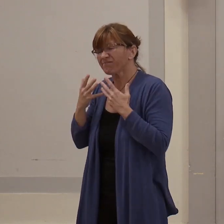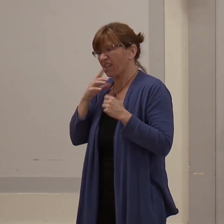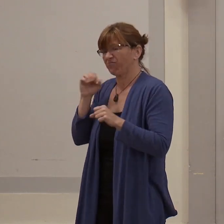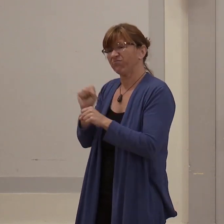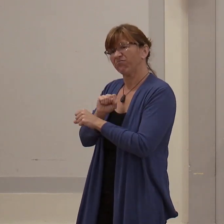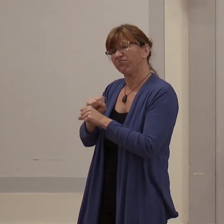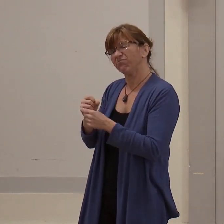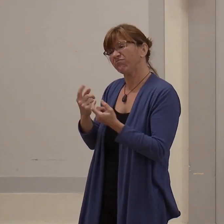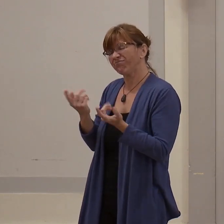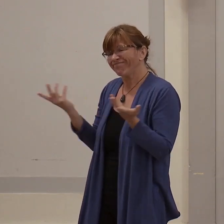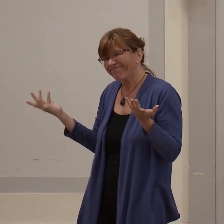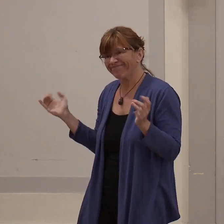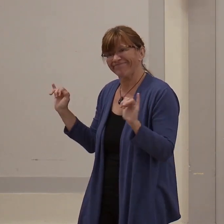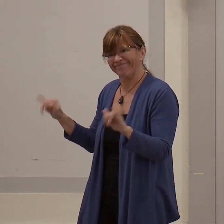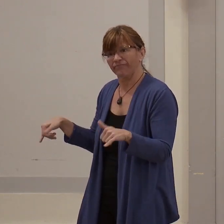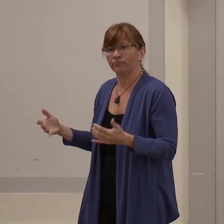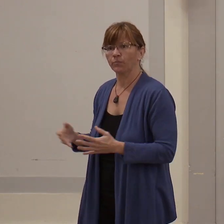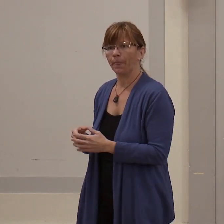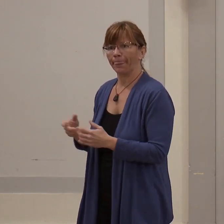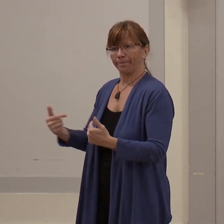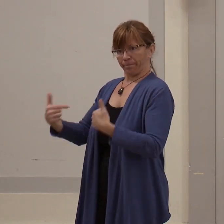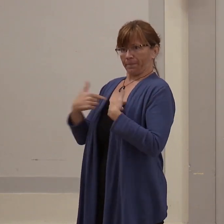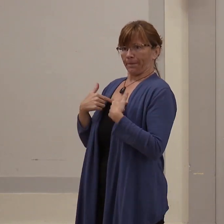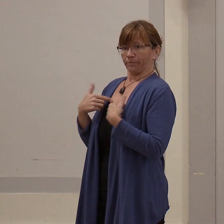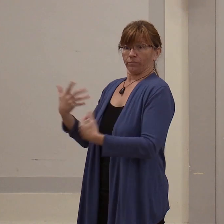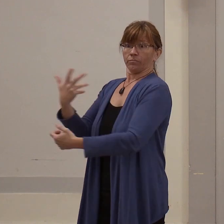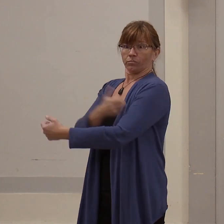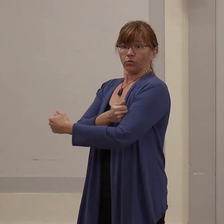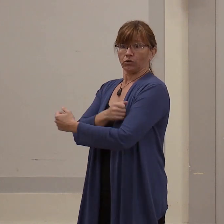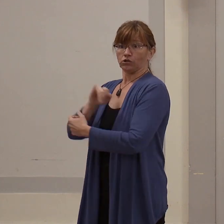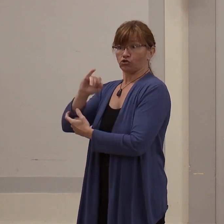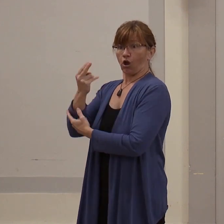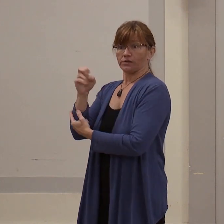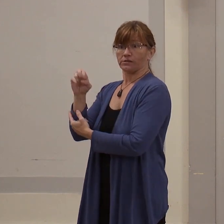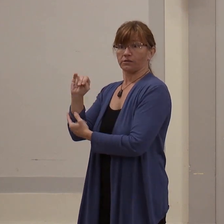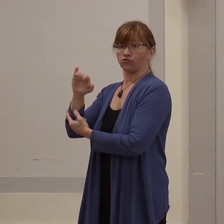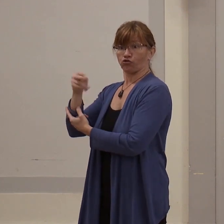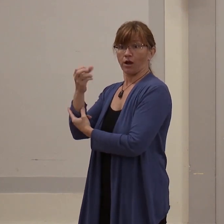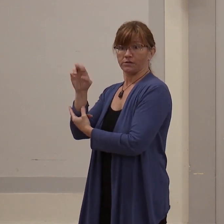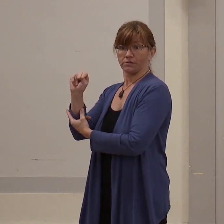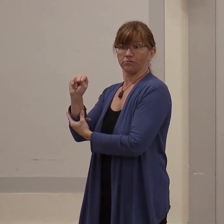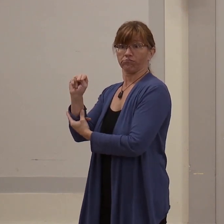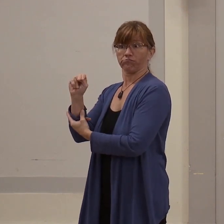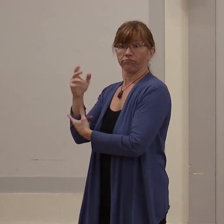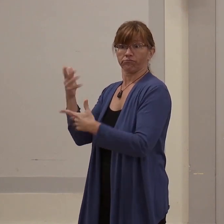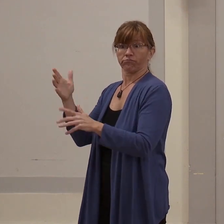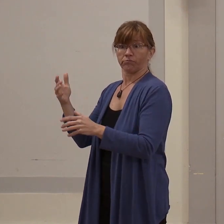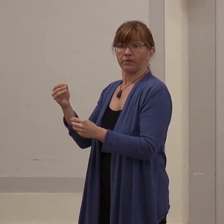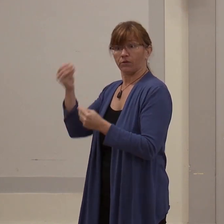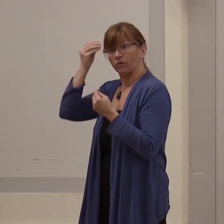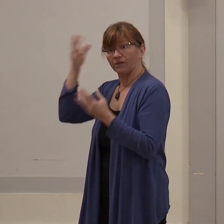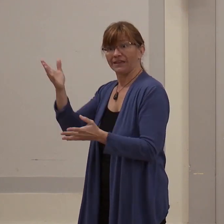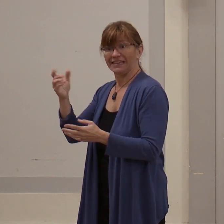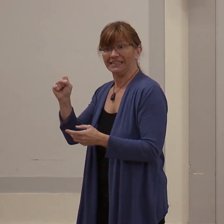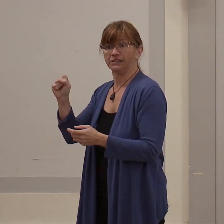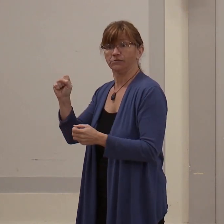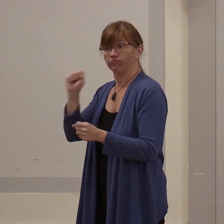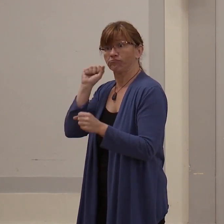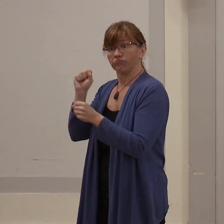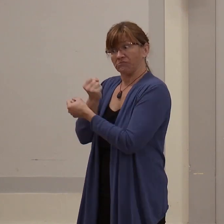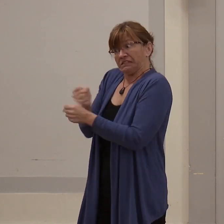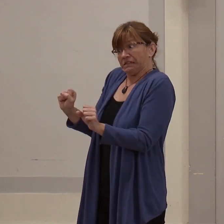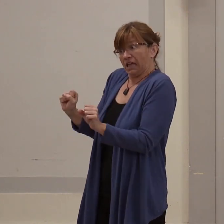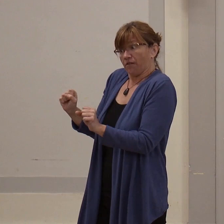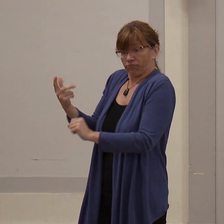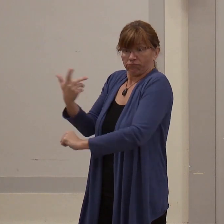someone who actually received the Johnson & Johnson vaccine and know it's safe, I'm just going to let people know that it is, and we just have to make sure, and we've